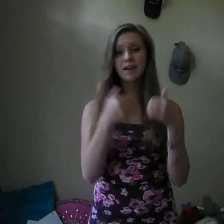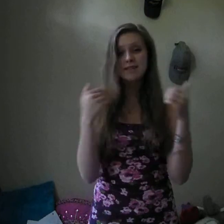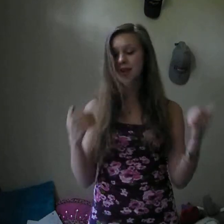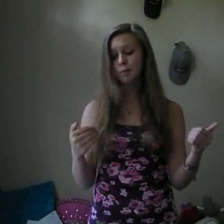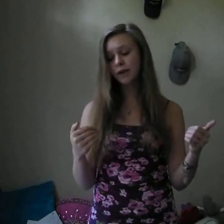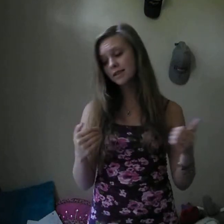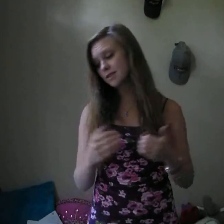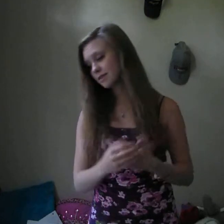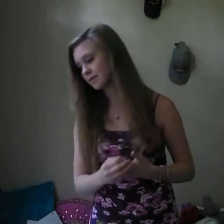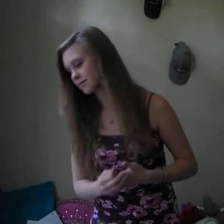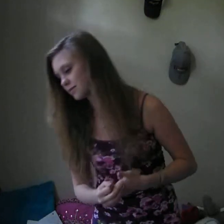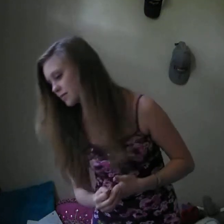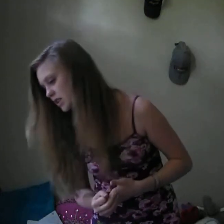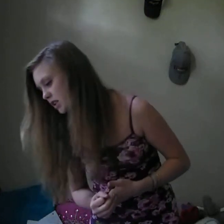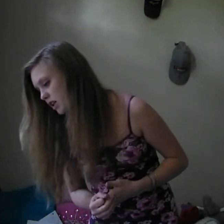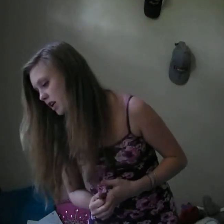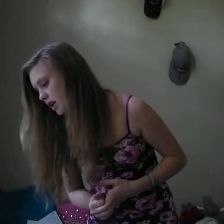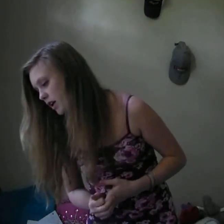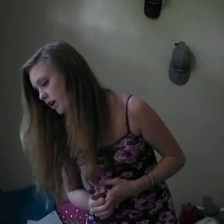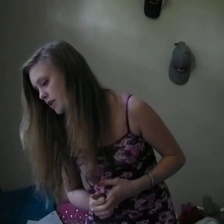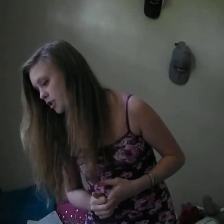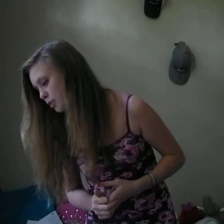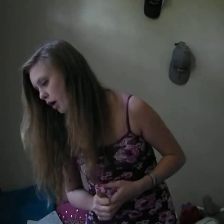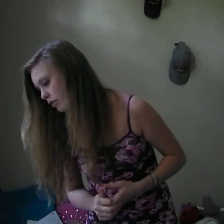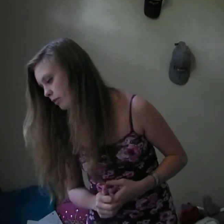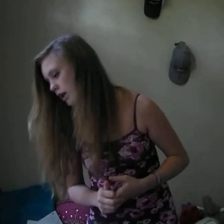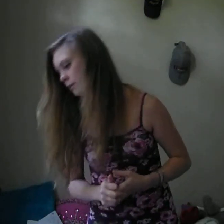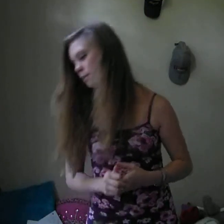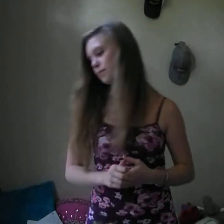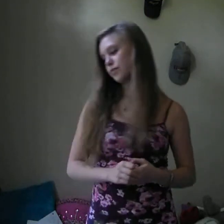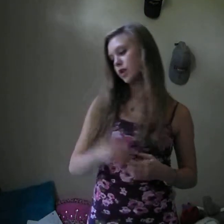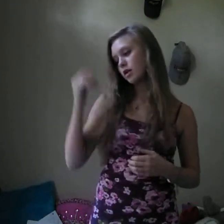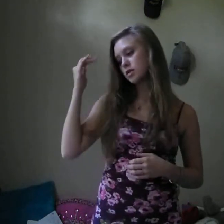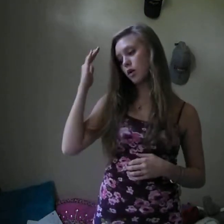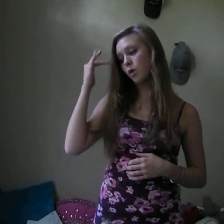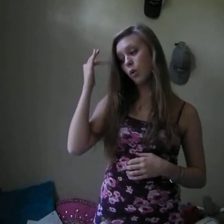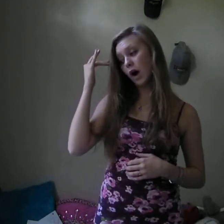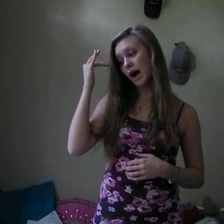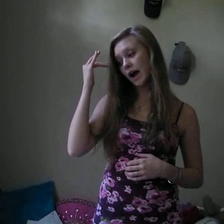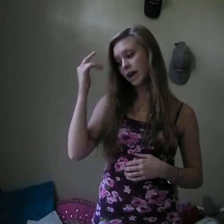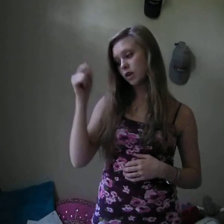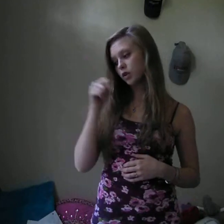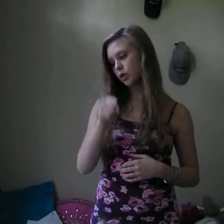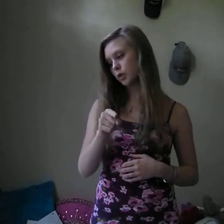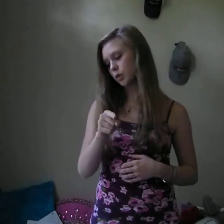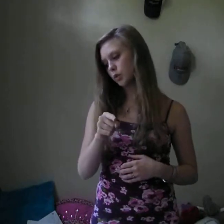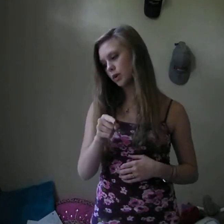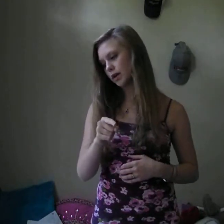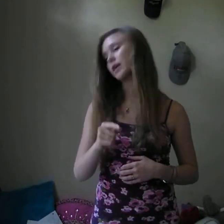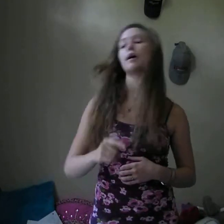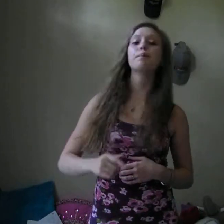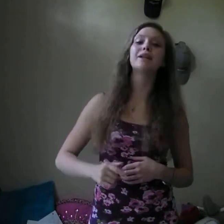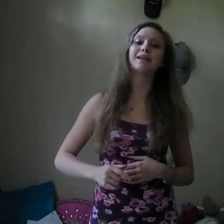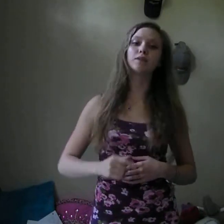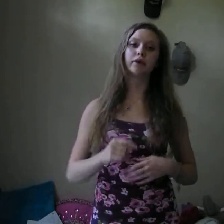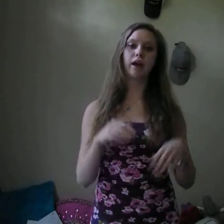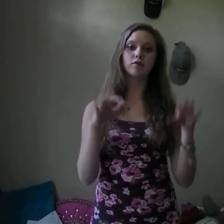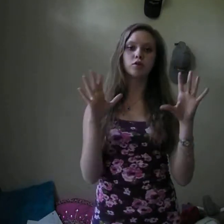not separate, because you're part of me. So why, you, complete. We're going to have